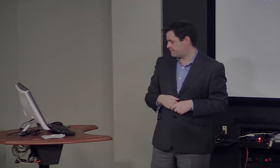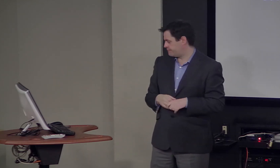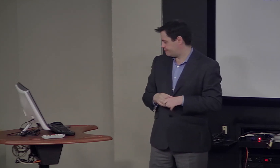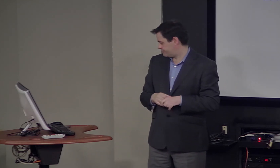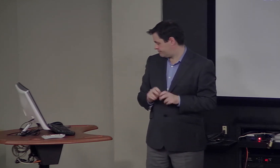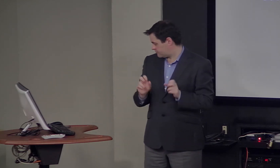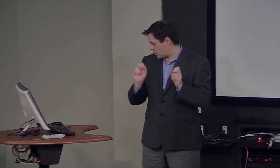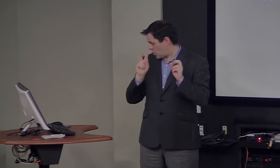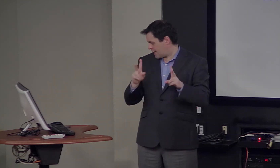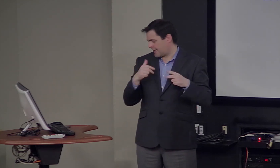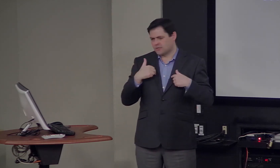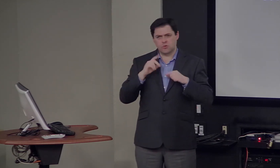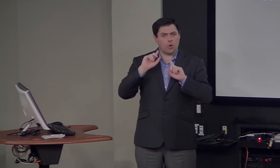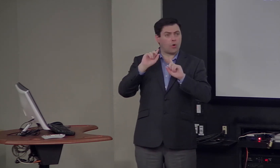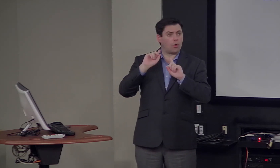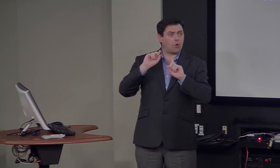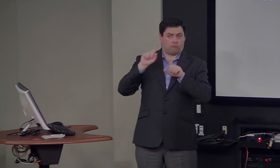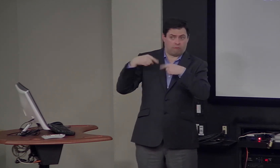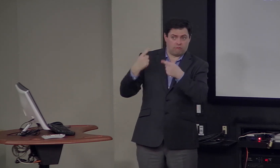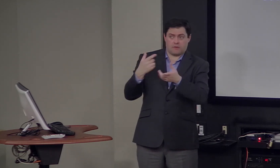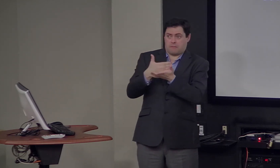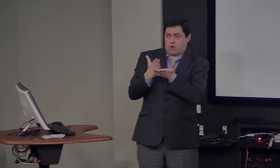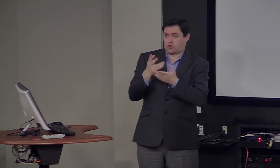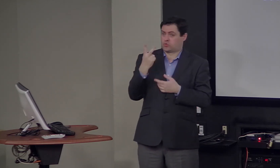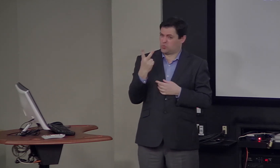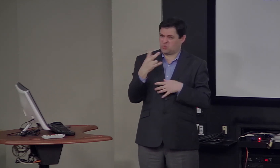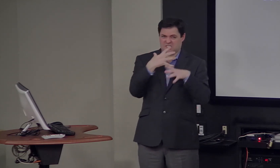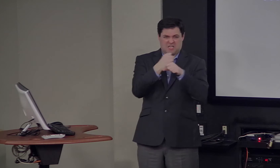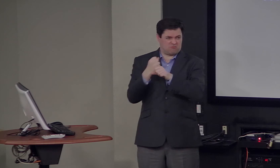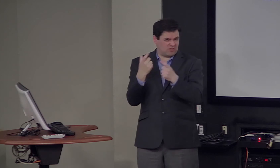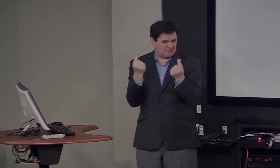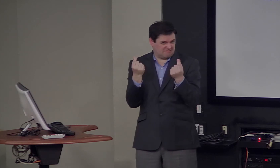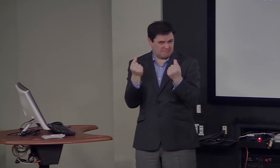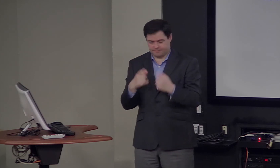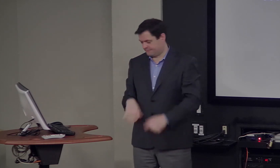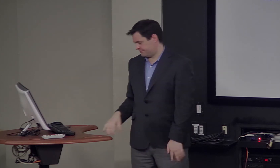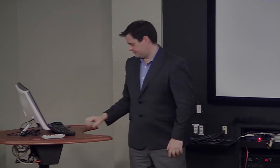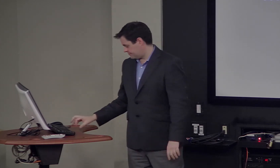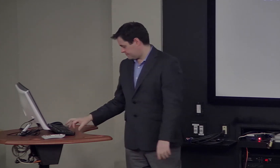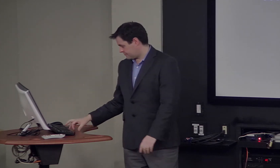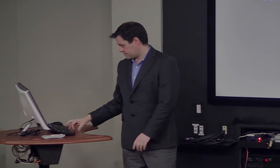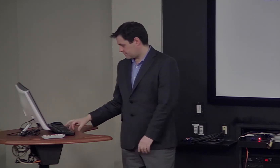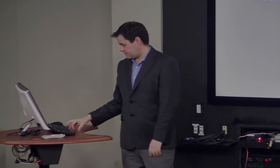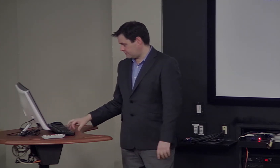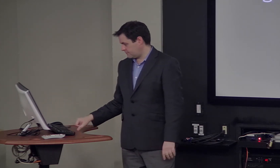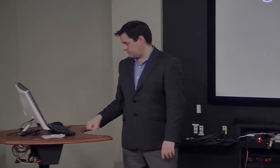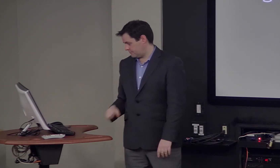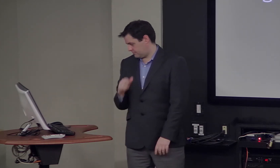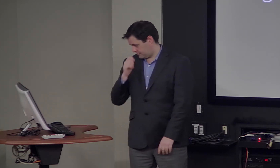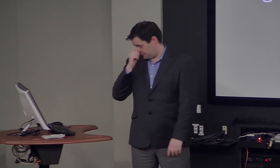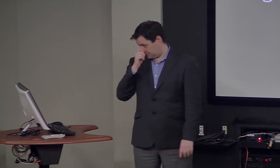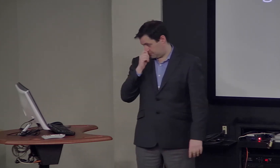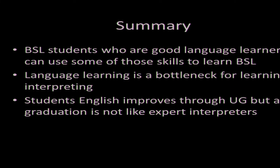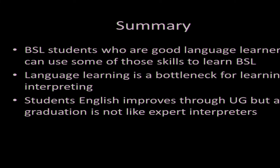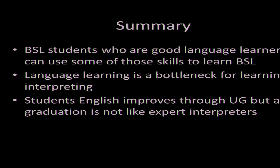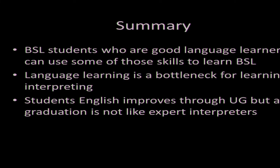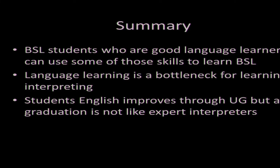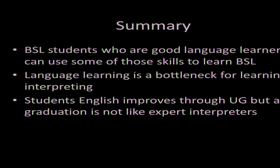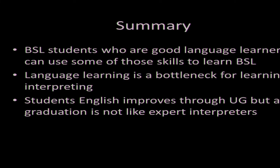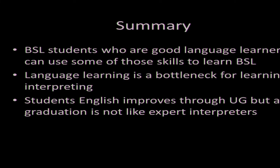plays out into those two groups, more data analysis needs to be done. So, the summary for part 2 you'll see here on this next